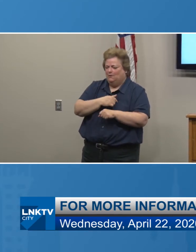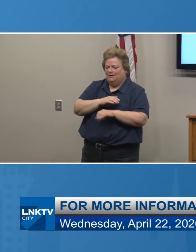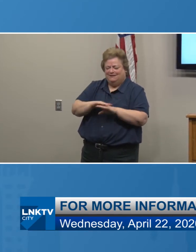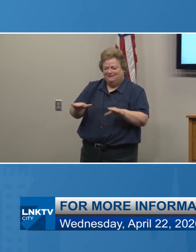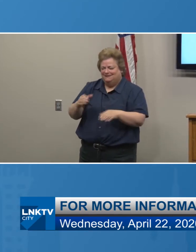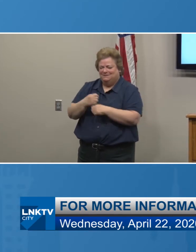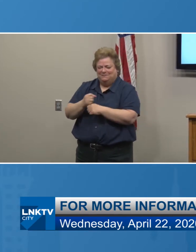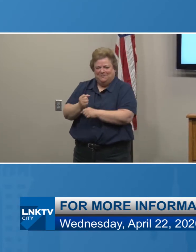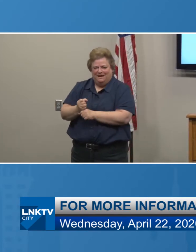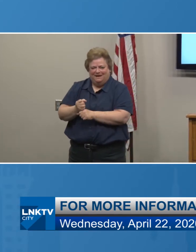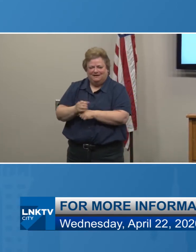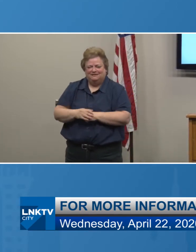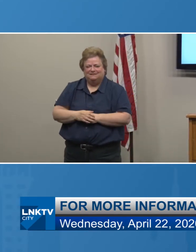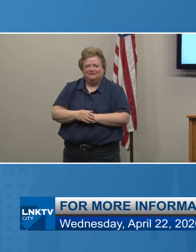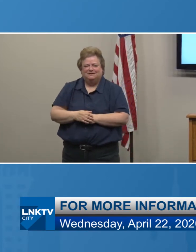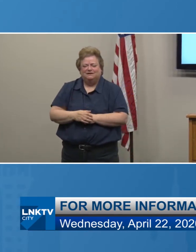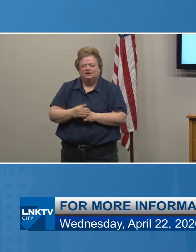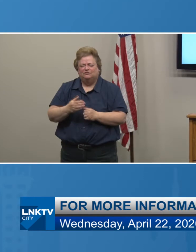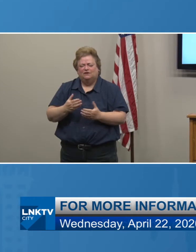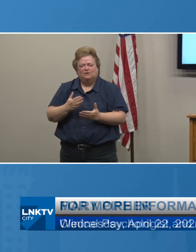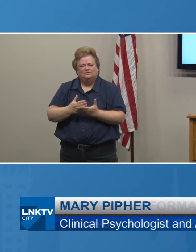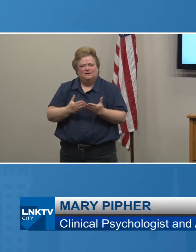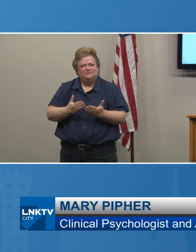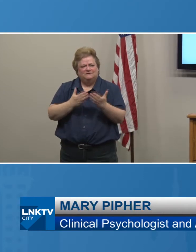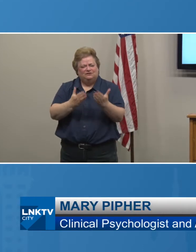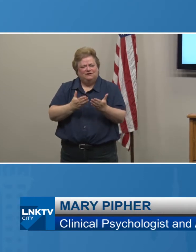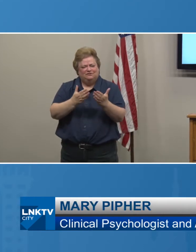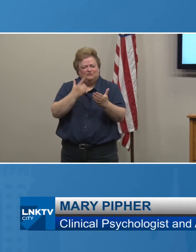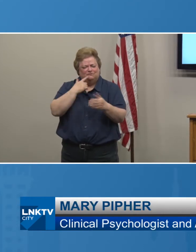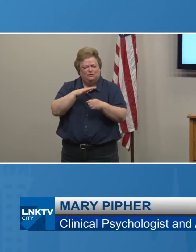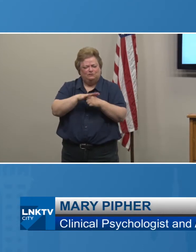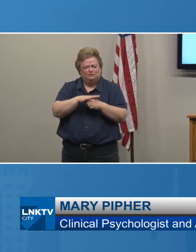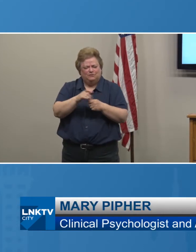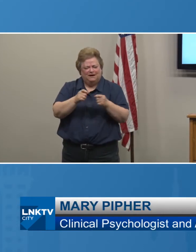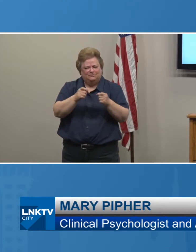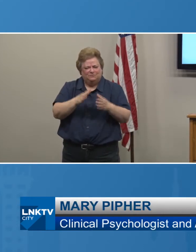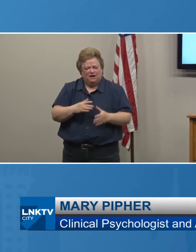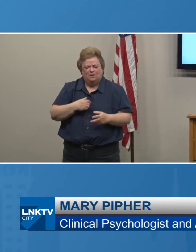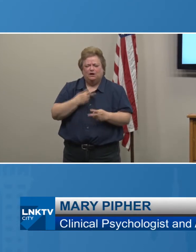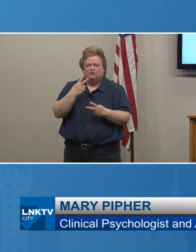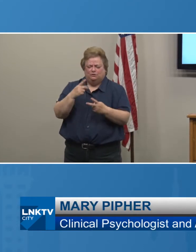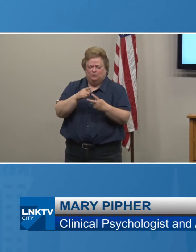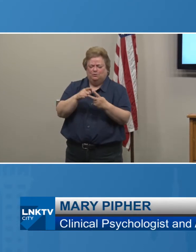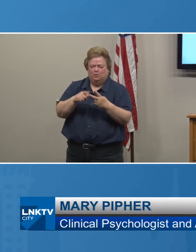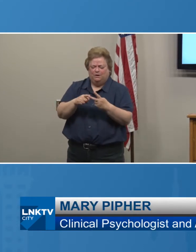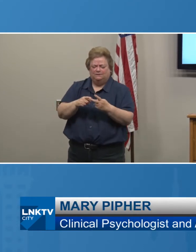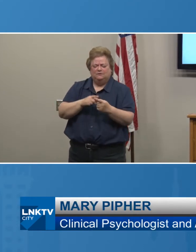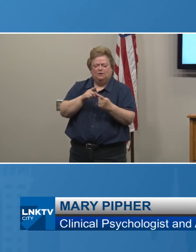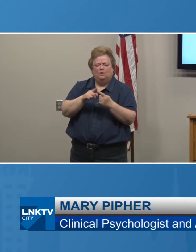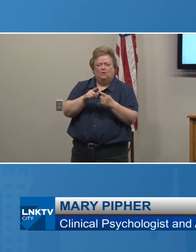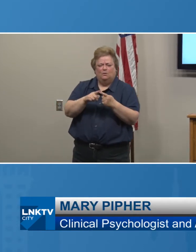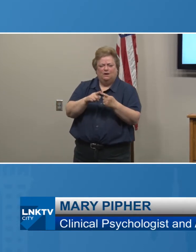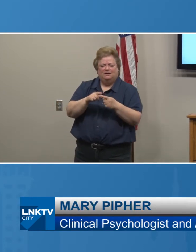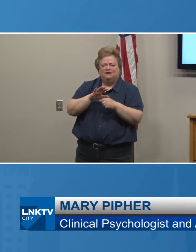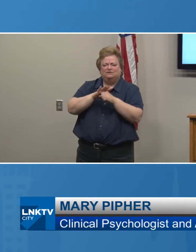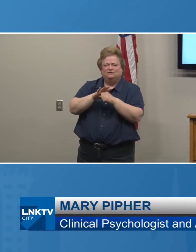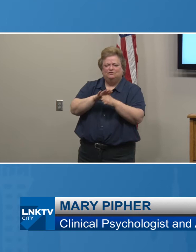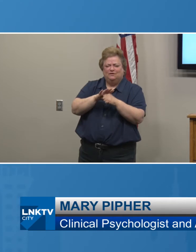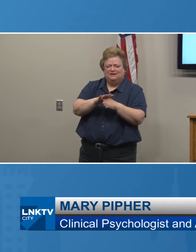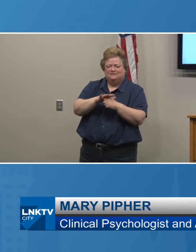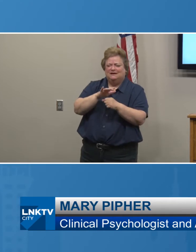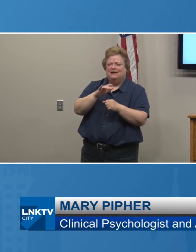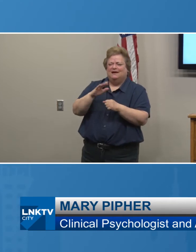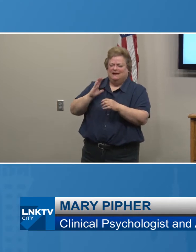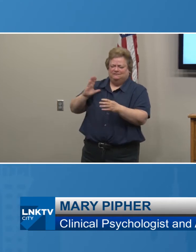Before I offer some suggestions for stress management, I want to make 2 points. One is that stress is